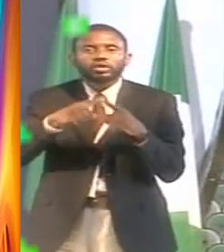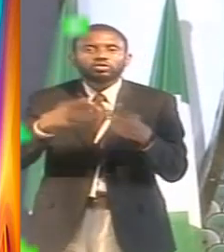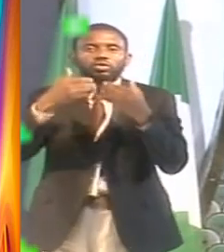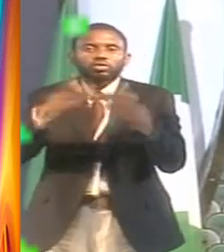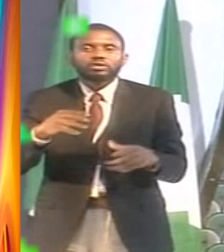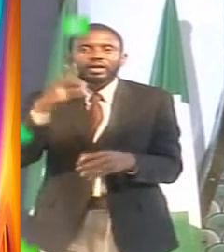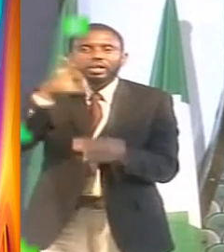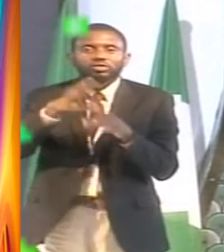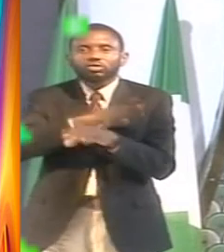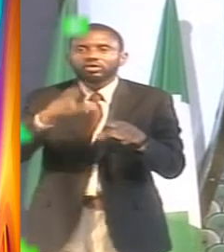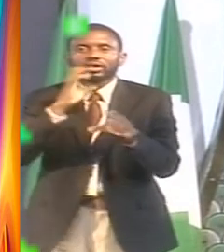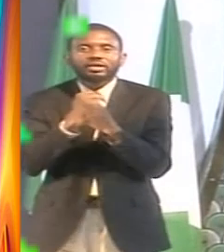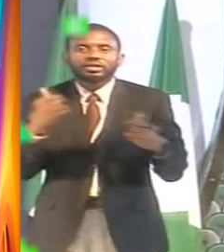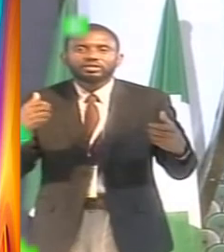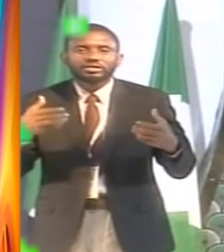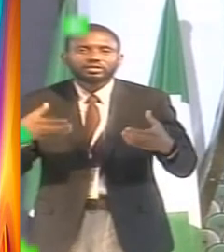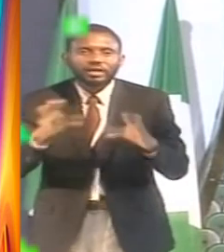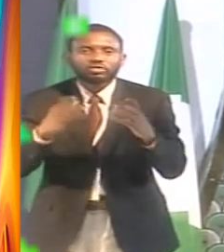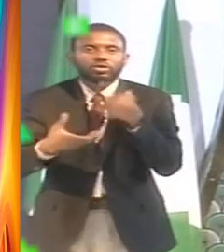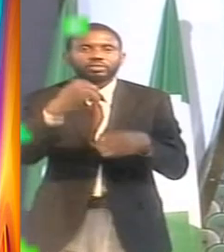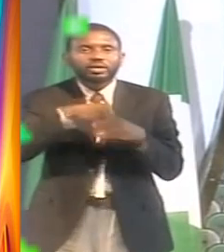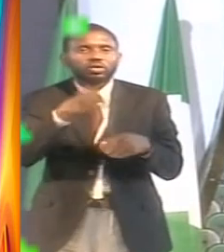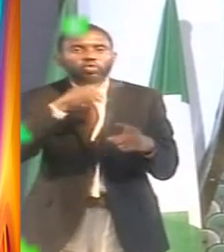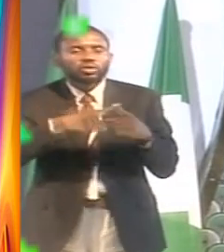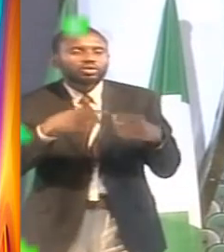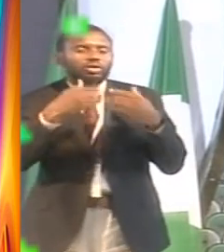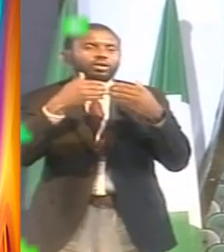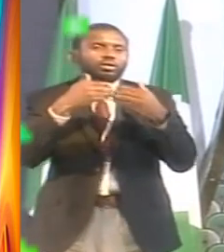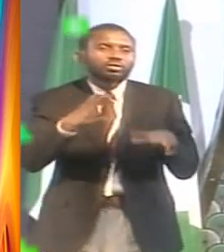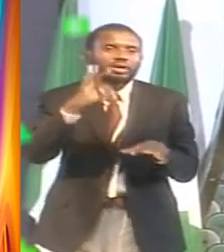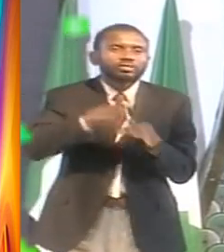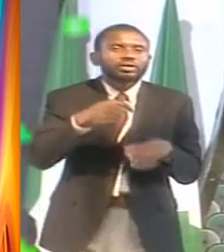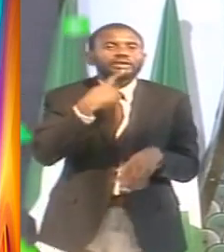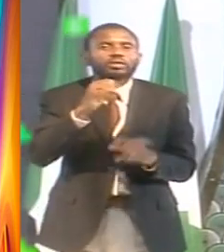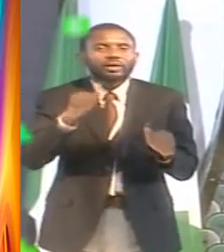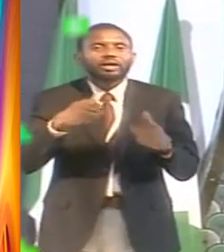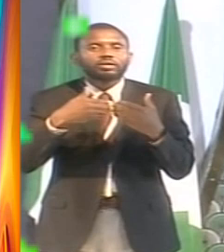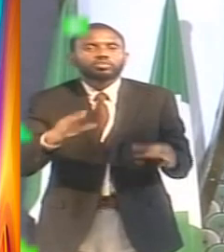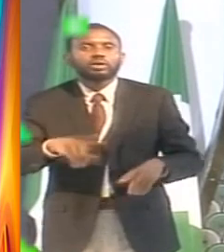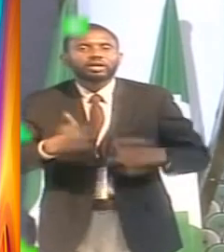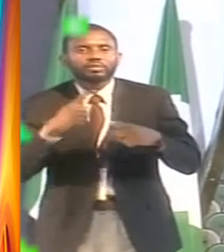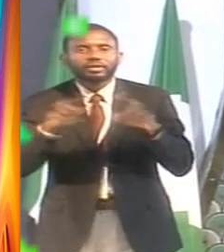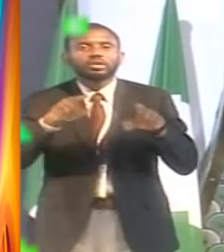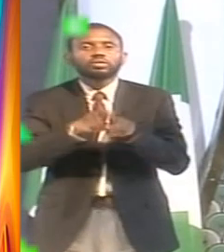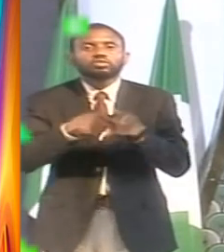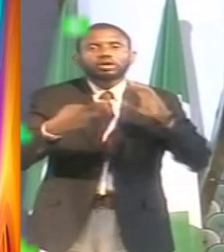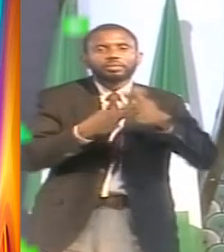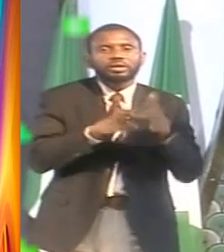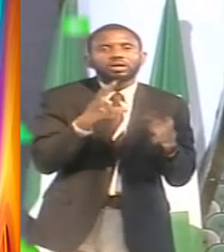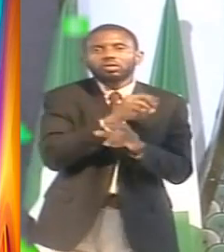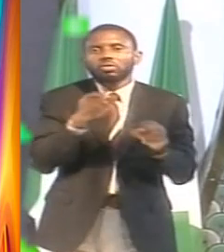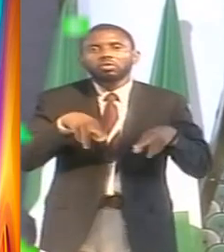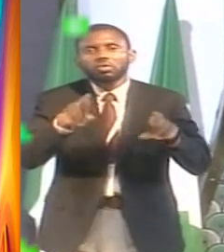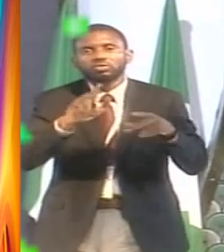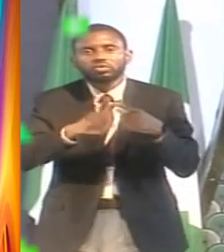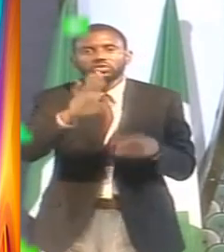When you lose the elections, you can tell, you can lose your life, but it also means that there will be no road to your village,